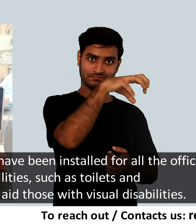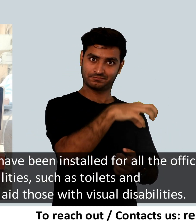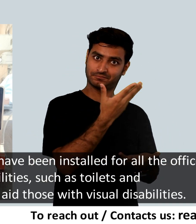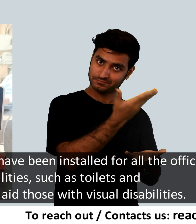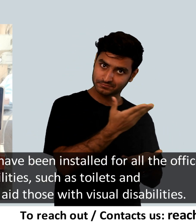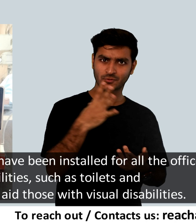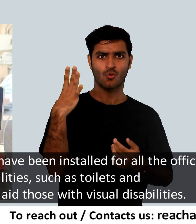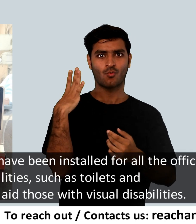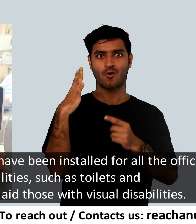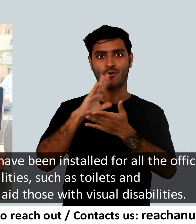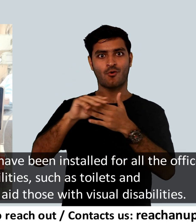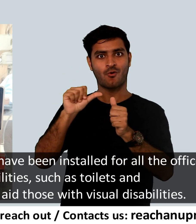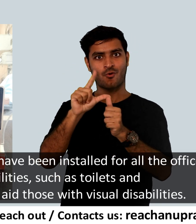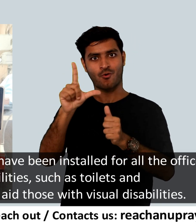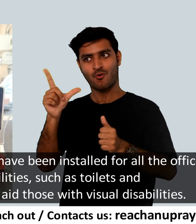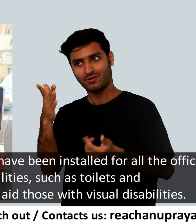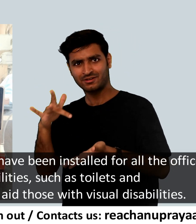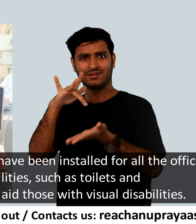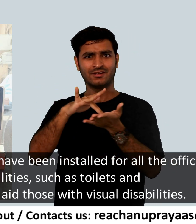aid those with visual disabilities.